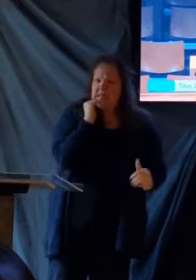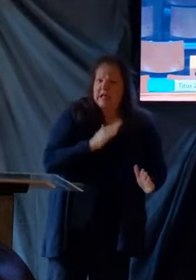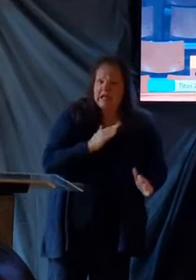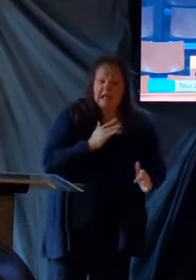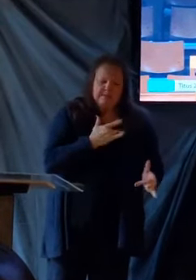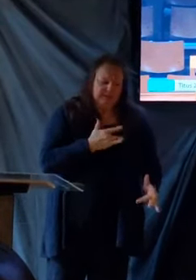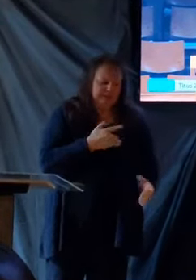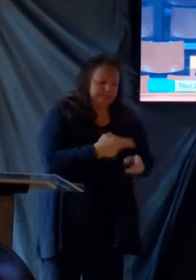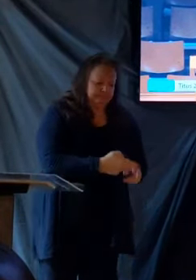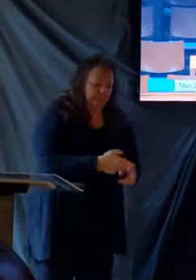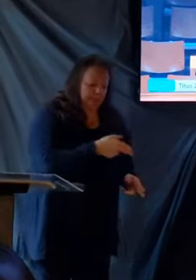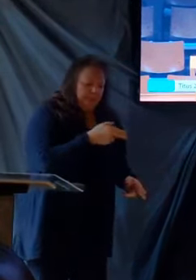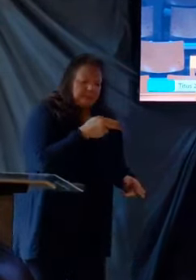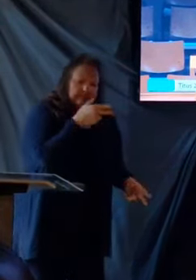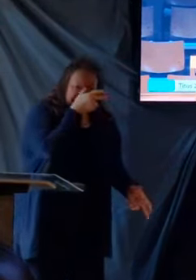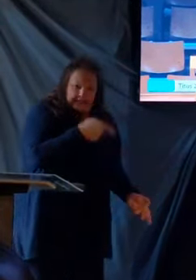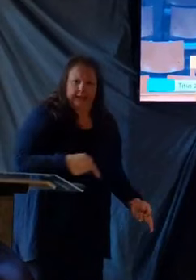of the devil.